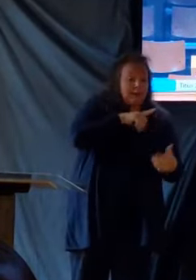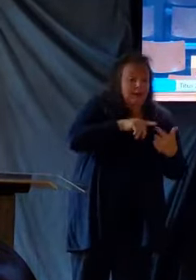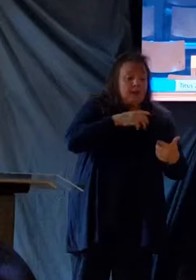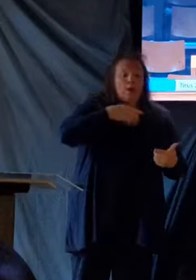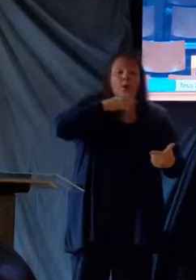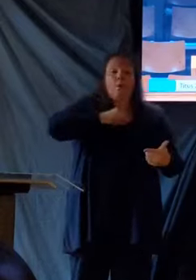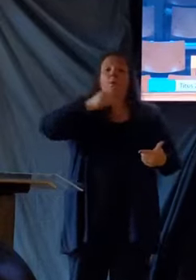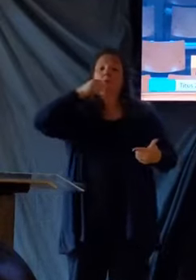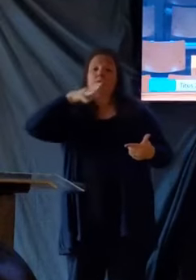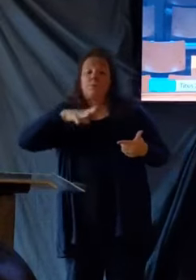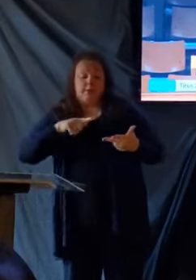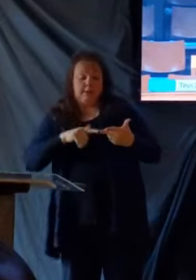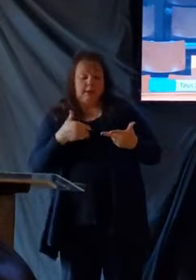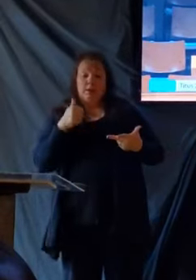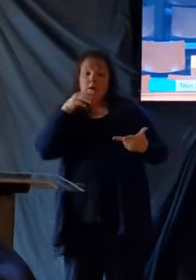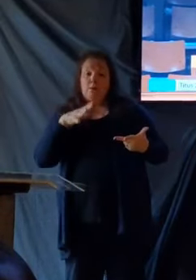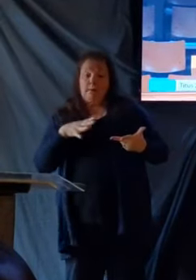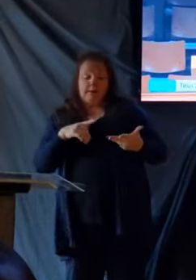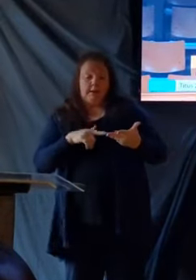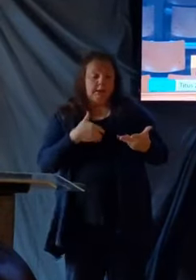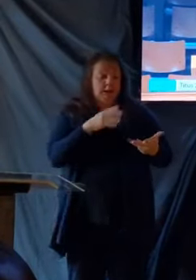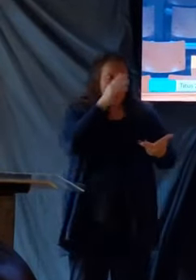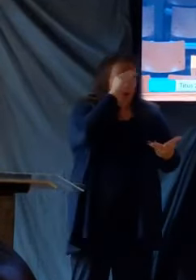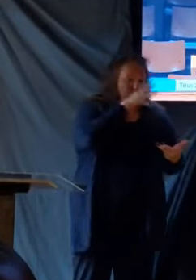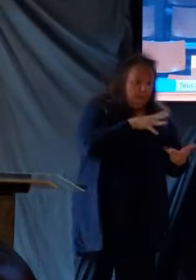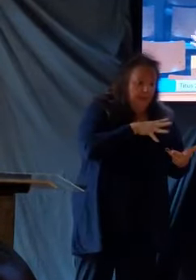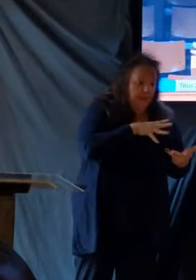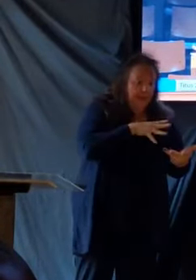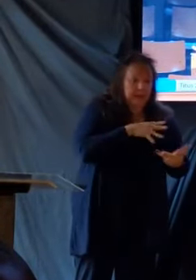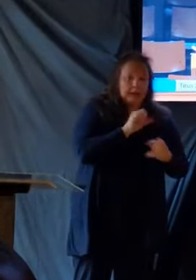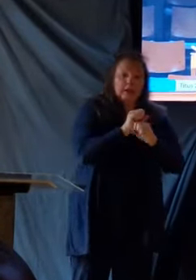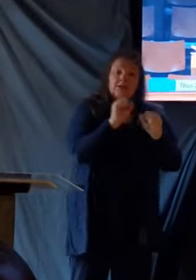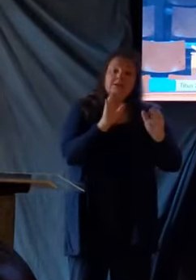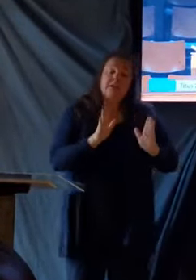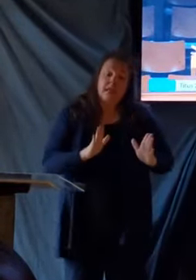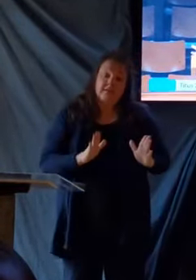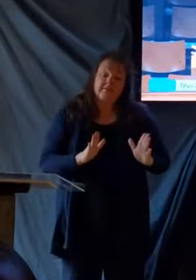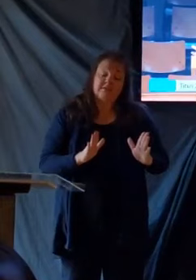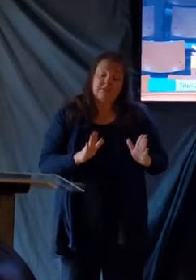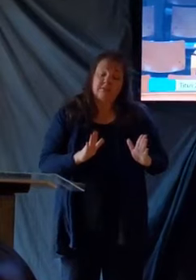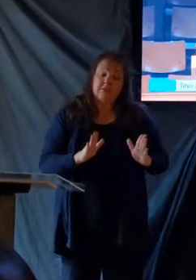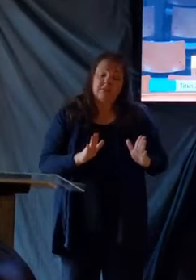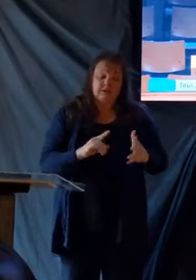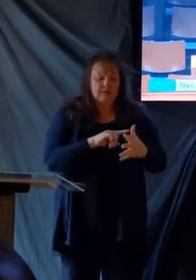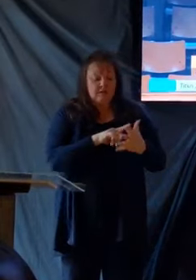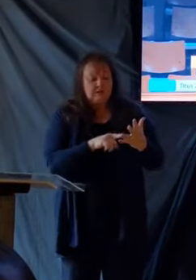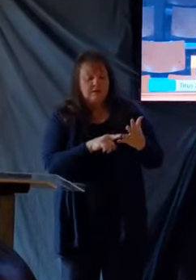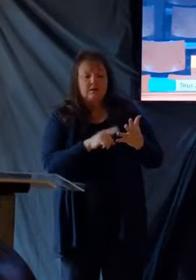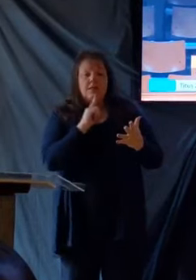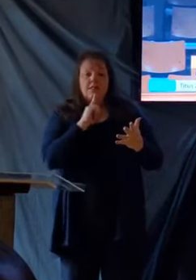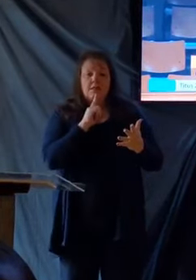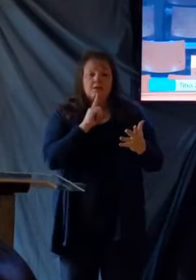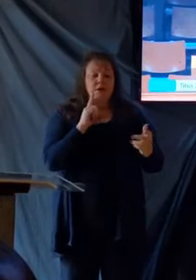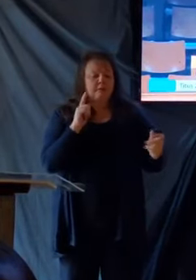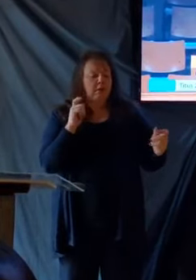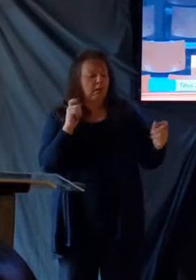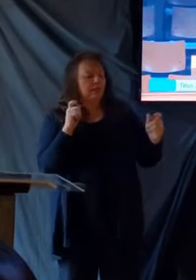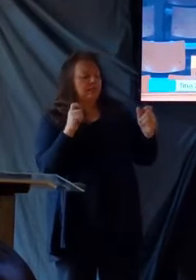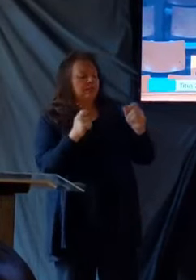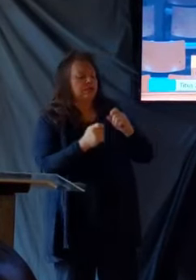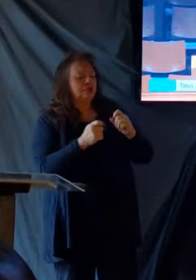older women, younger men, slaves. And he's going to talk about the